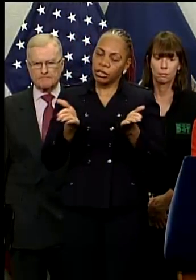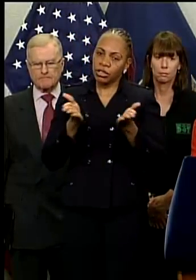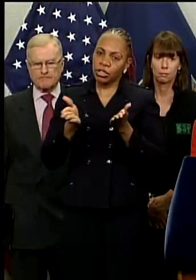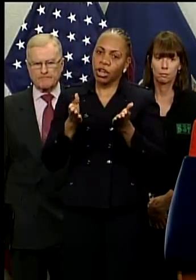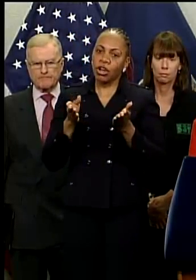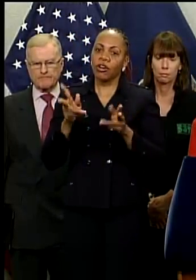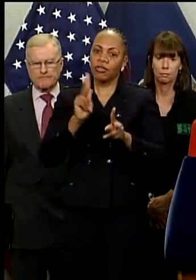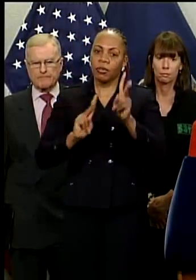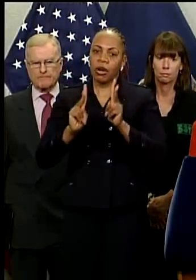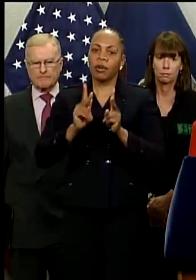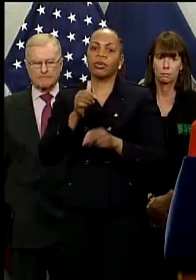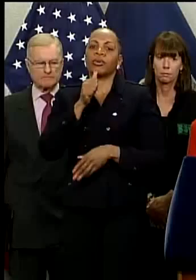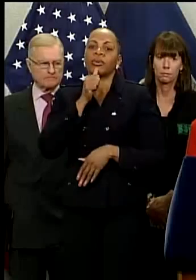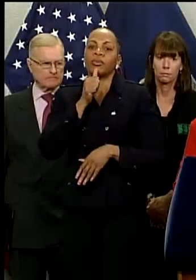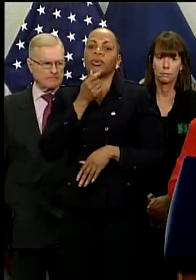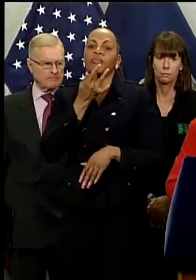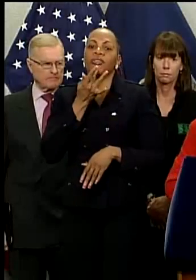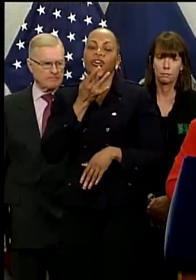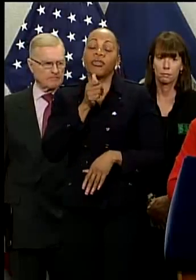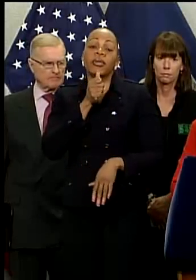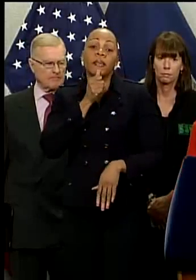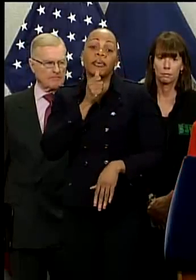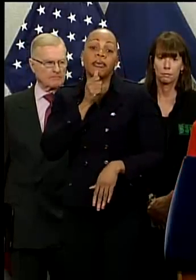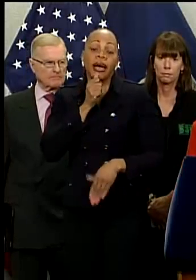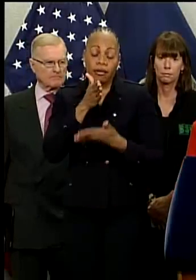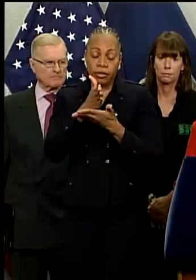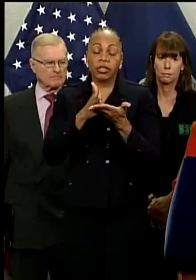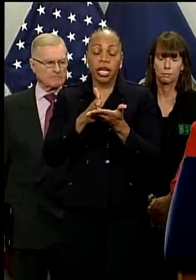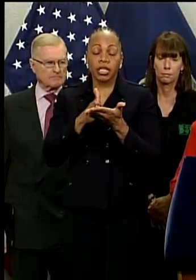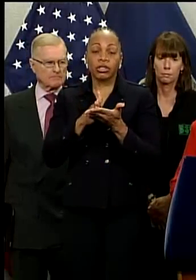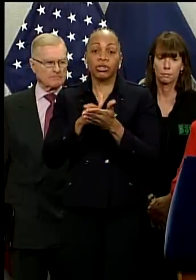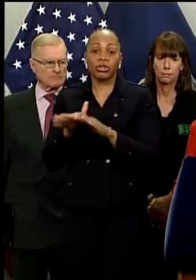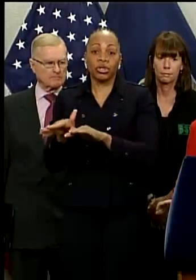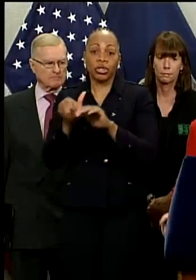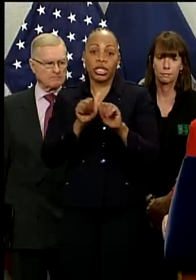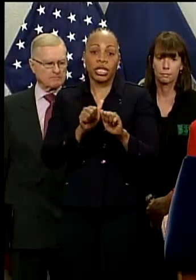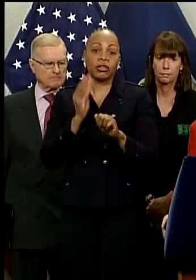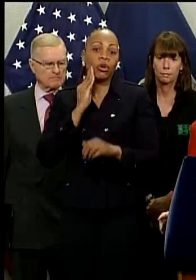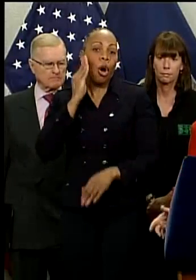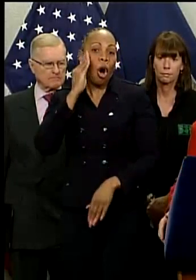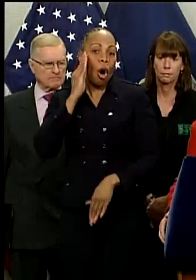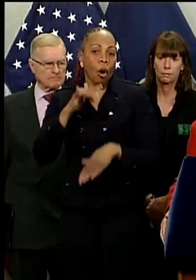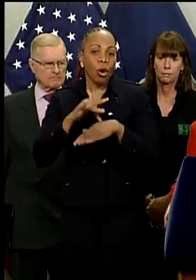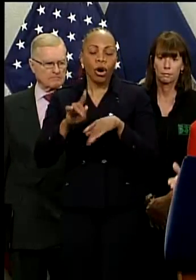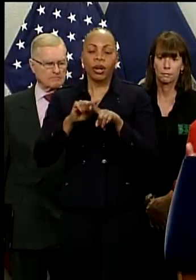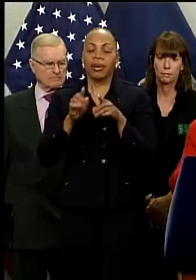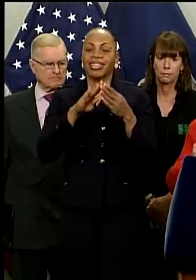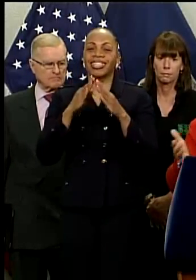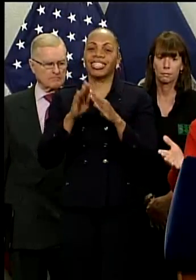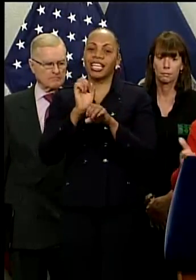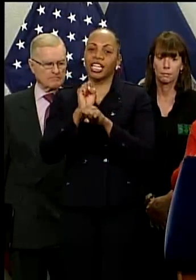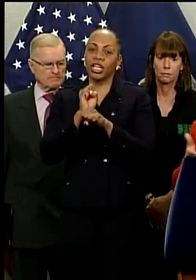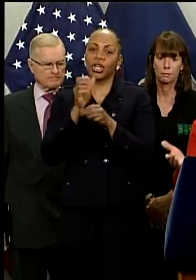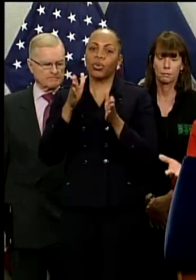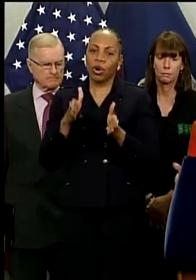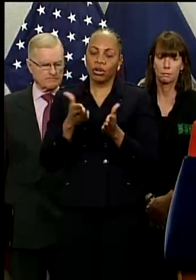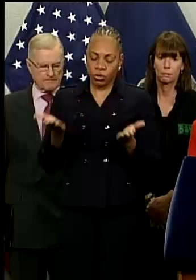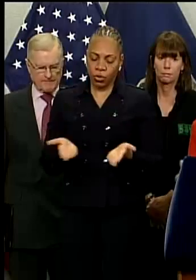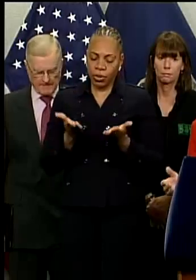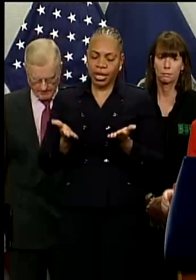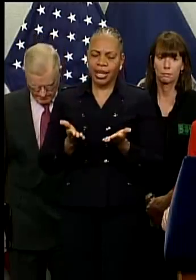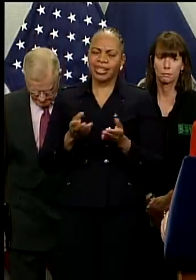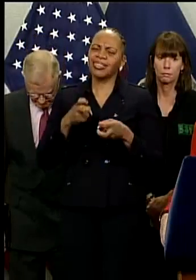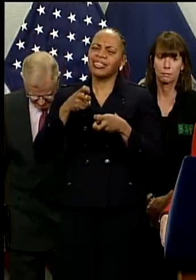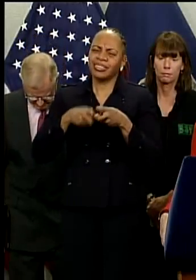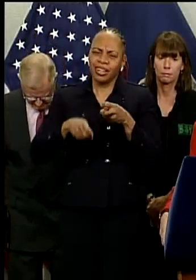all private sector workers to go home a little bit early, but the city workers are all going to be here. It just gets very difficult to